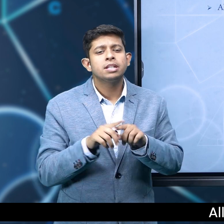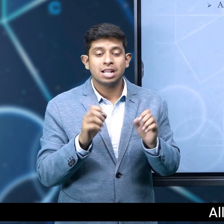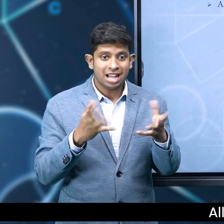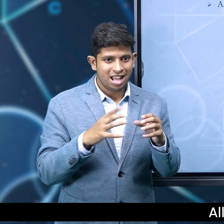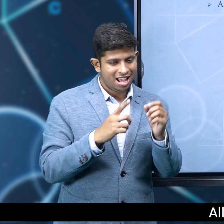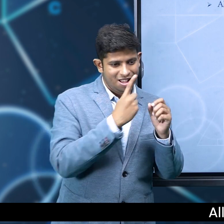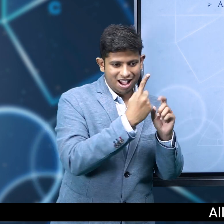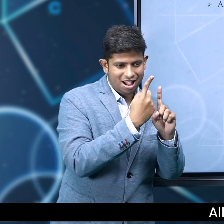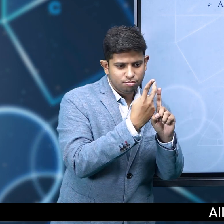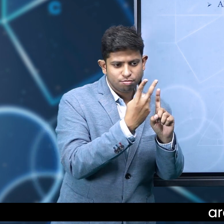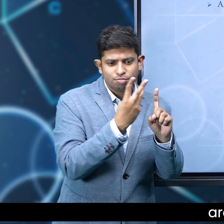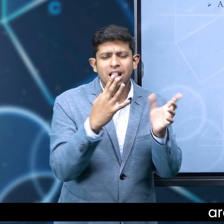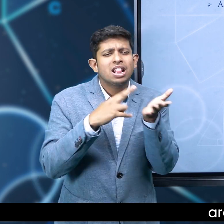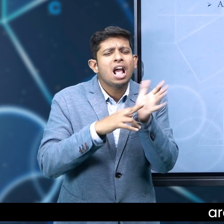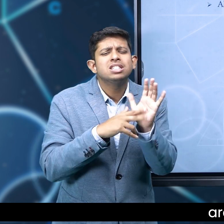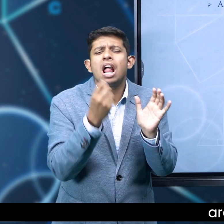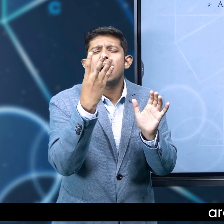All natural numbers are whole numbers.